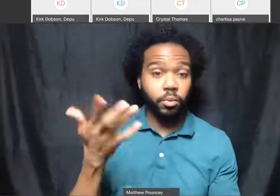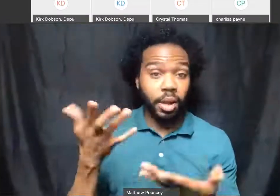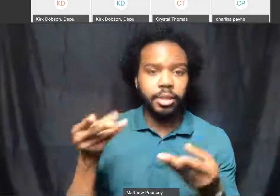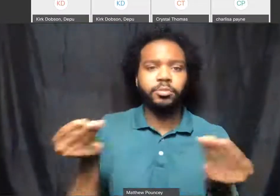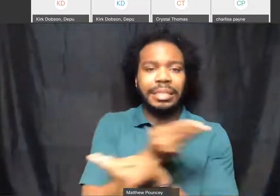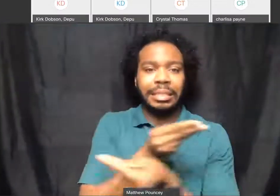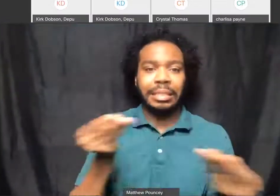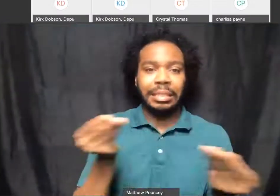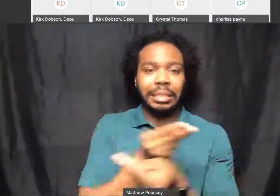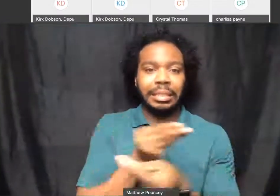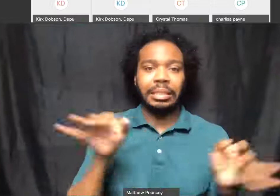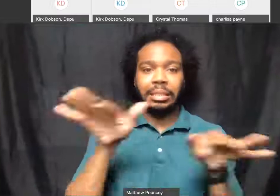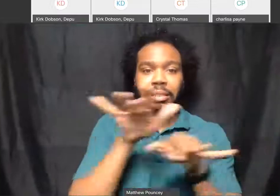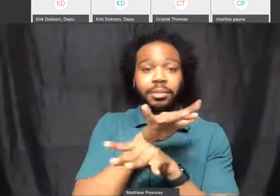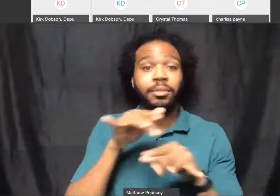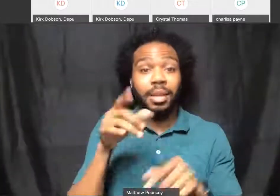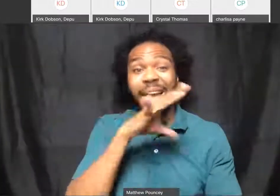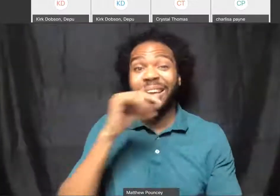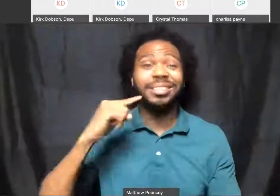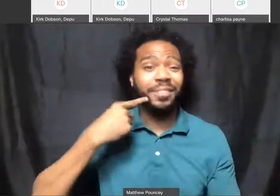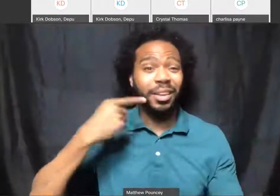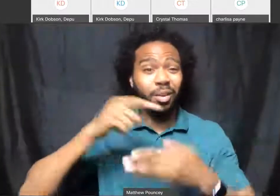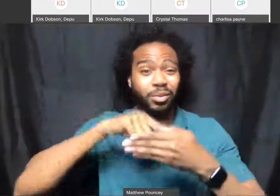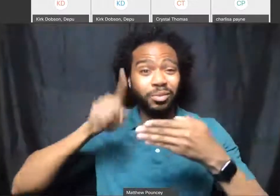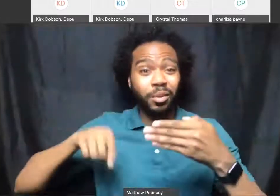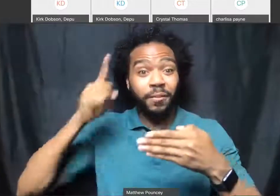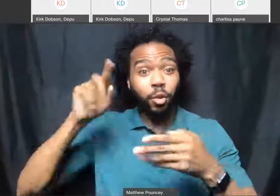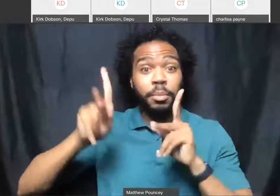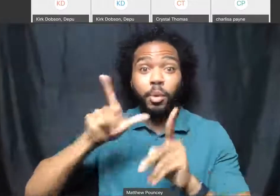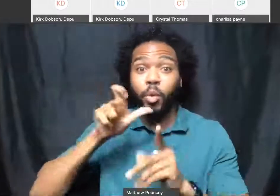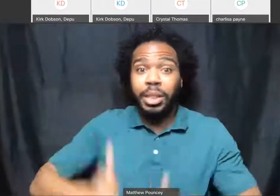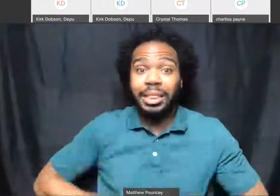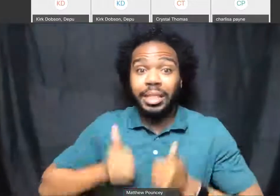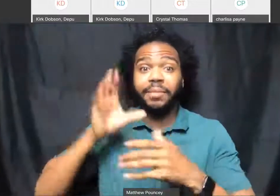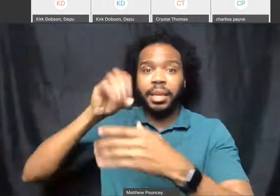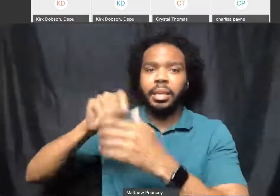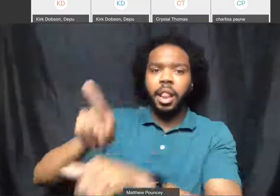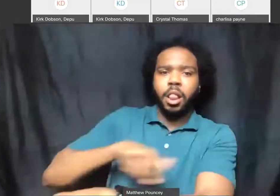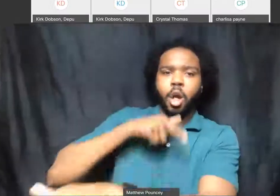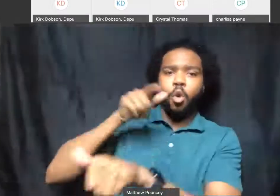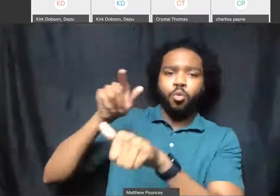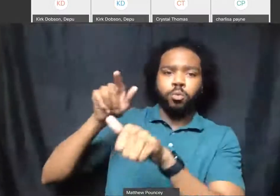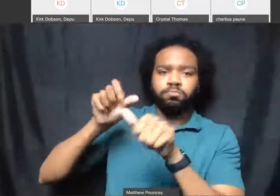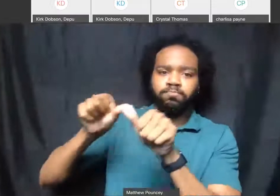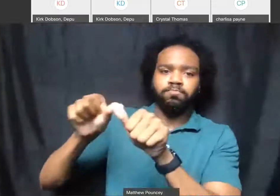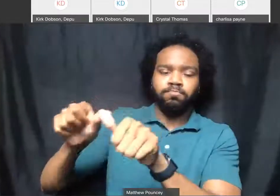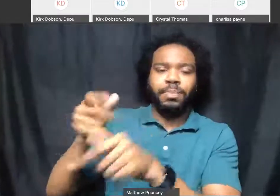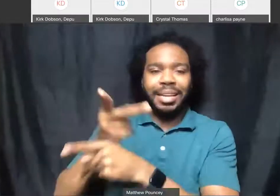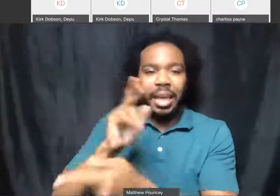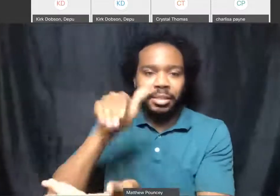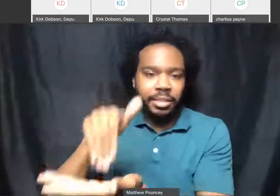transmission and severe outcomes for people who live in long-term care placements like an ICF or a